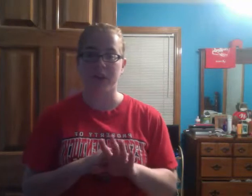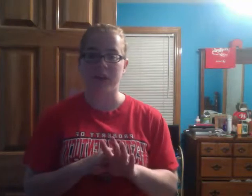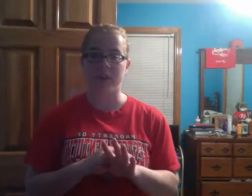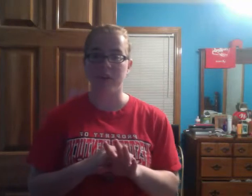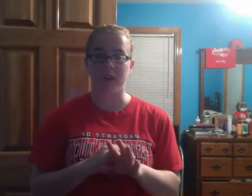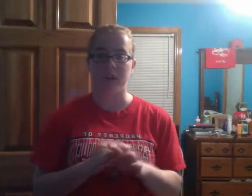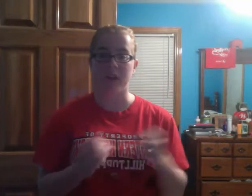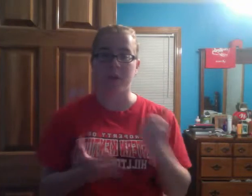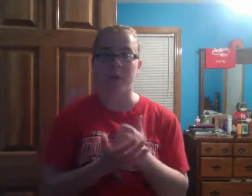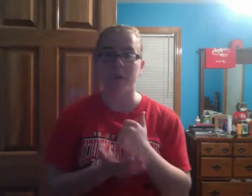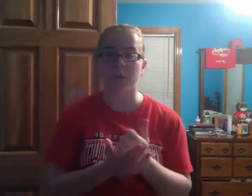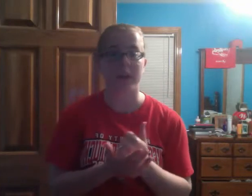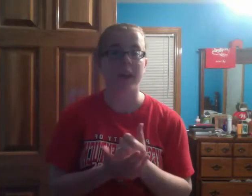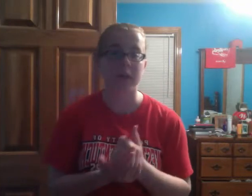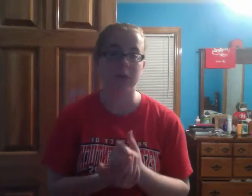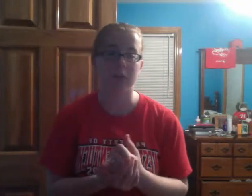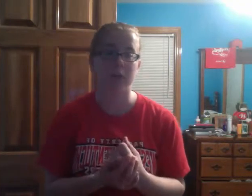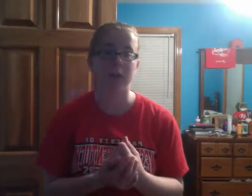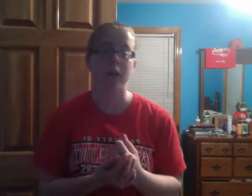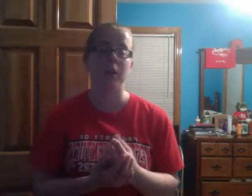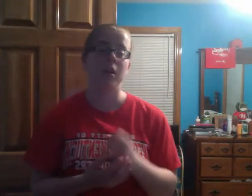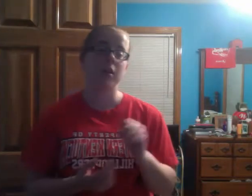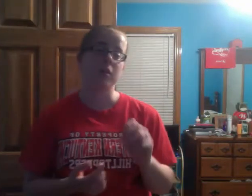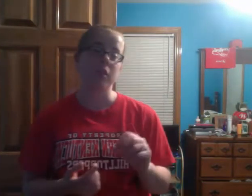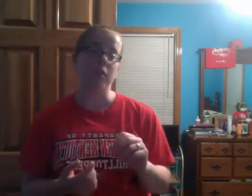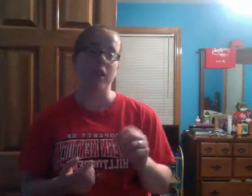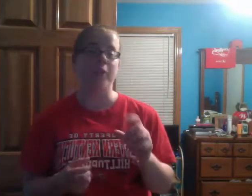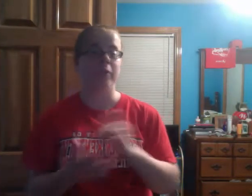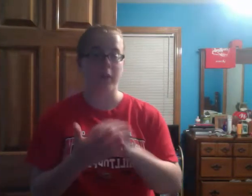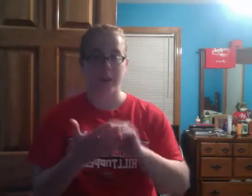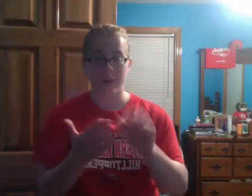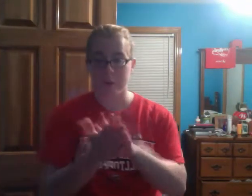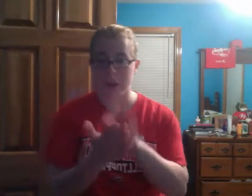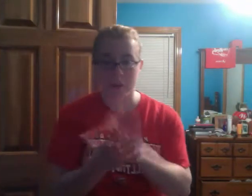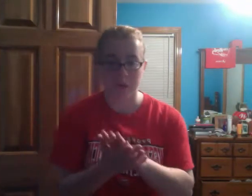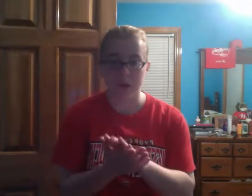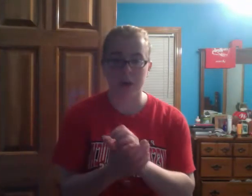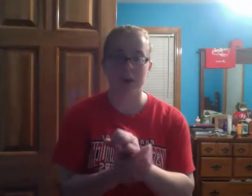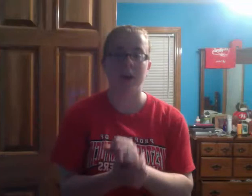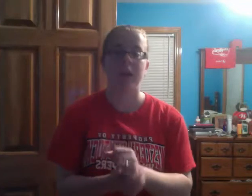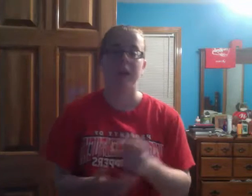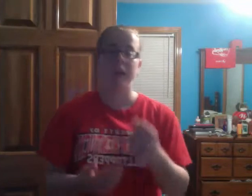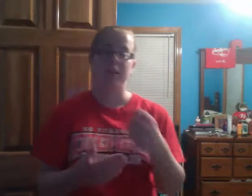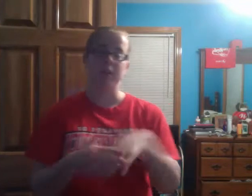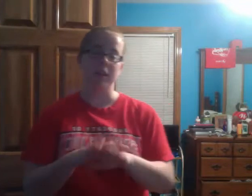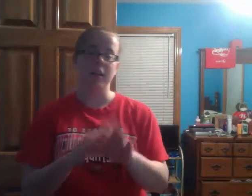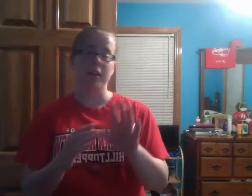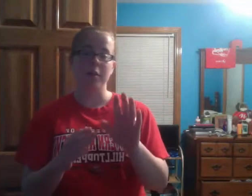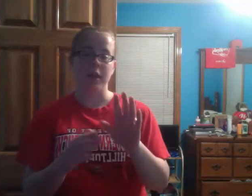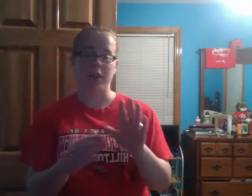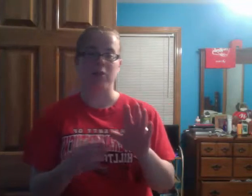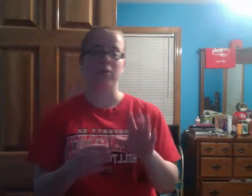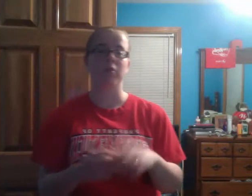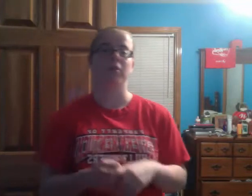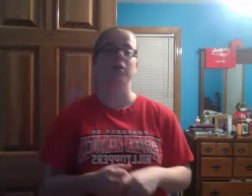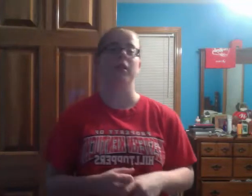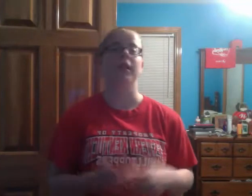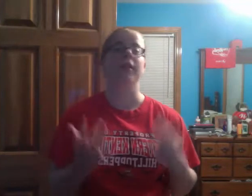to be a helper or a counselor. So I filled out the paperwork, sent it in the mail, and I'm